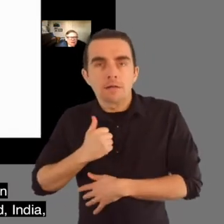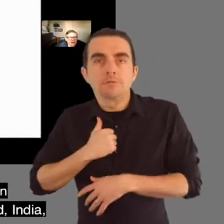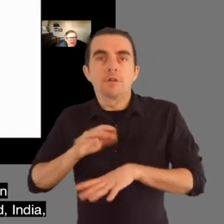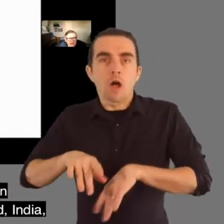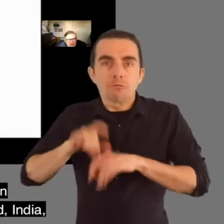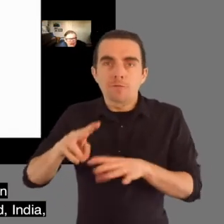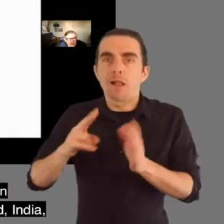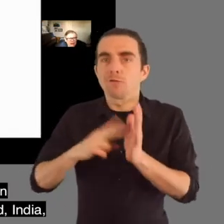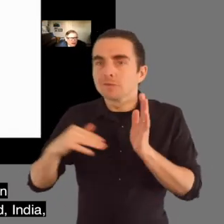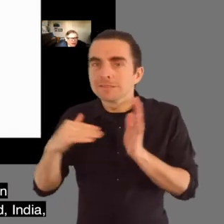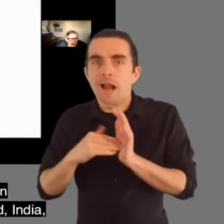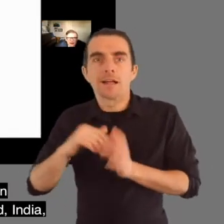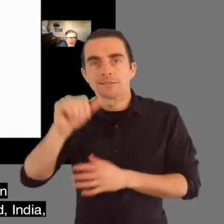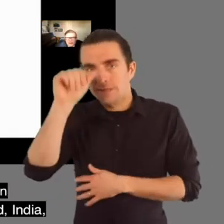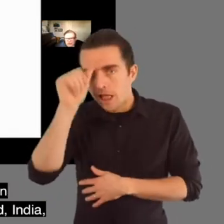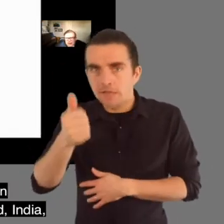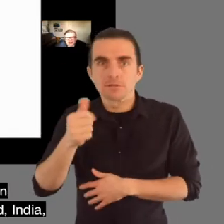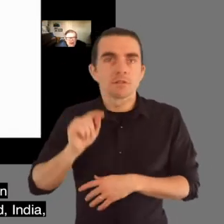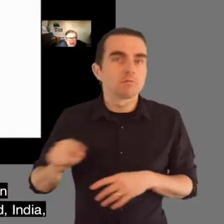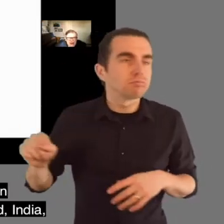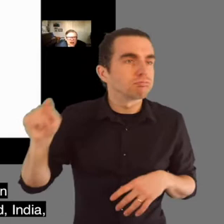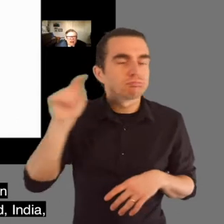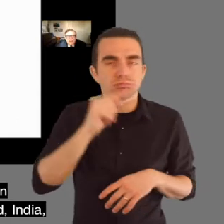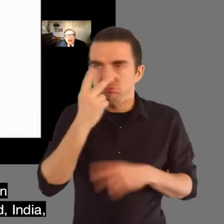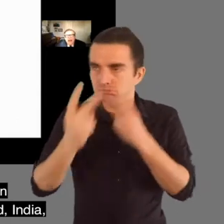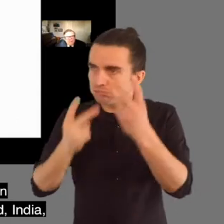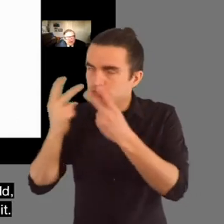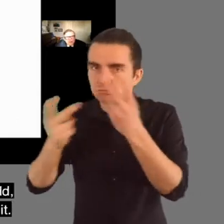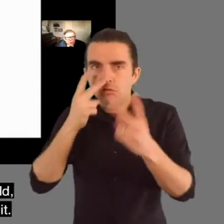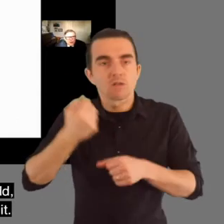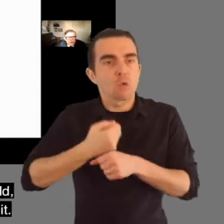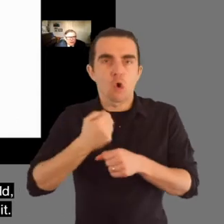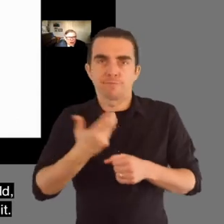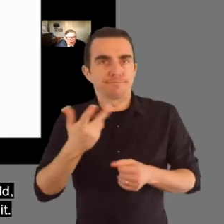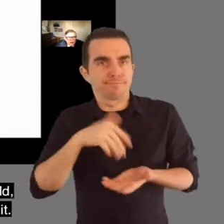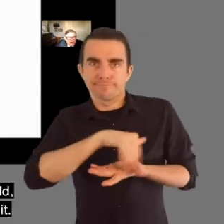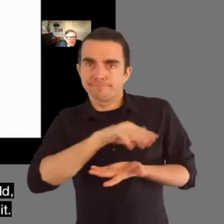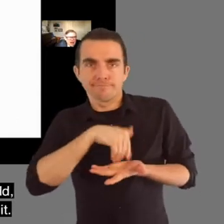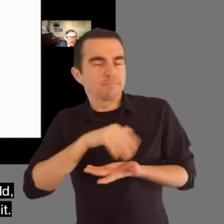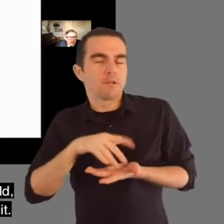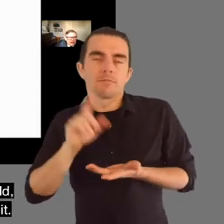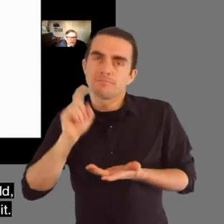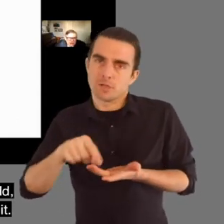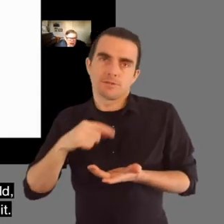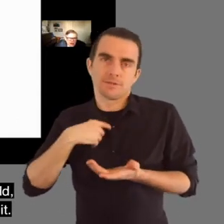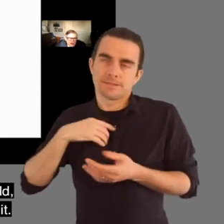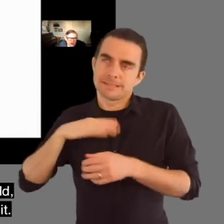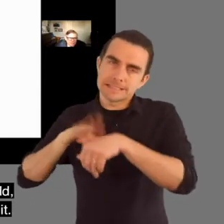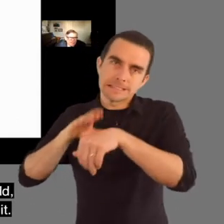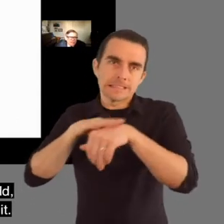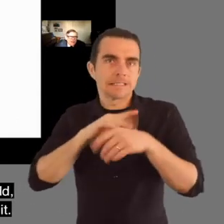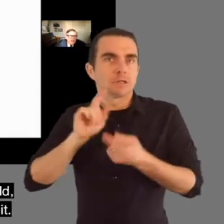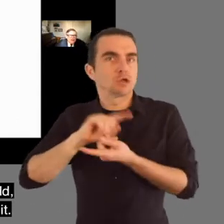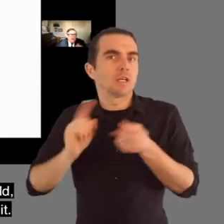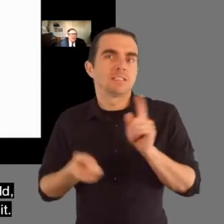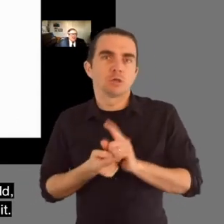it's happening in Canada, Australia, New Zealand, India, happening all over the world, and we need to challenge it.